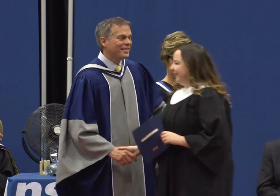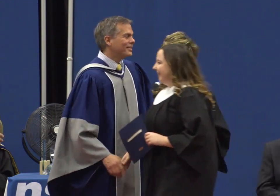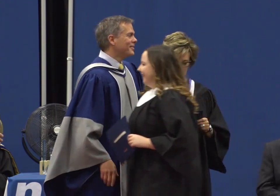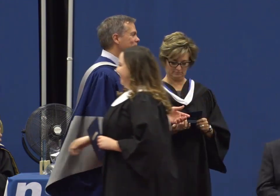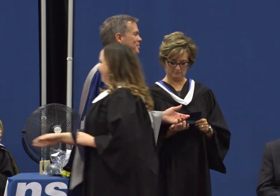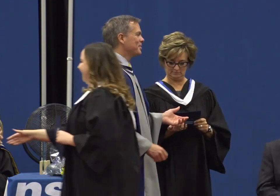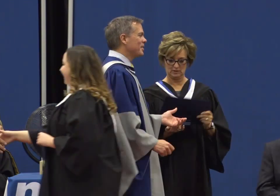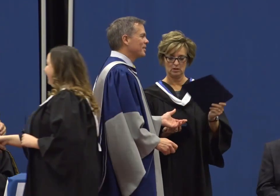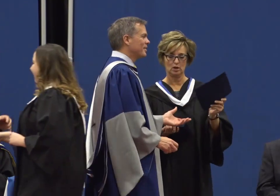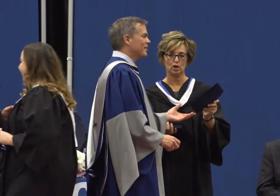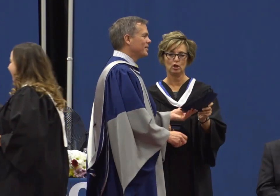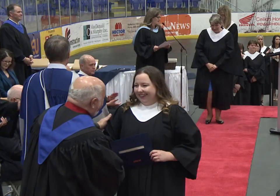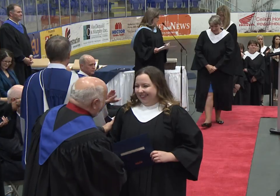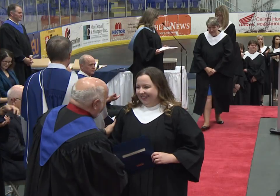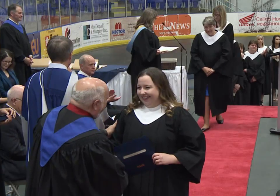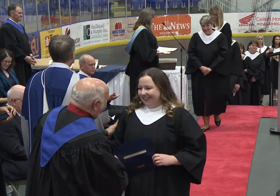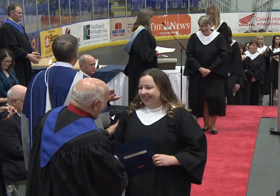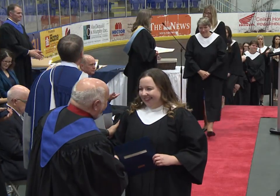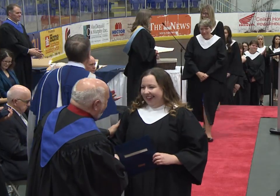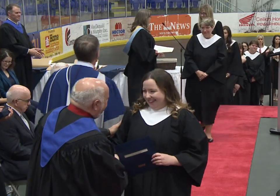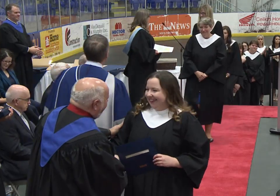Laura Chevery with honors.